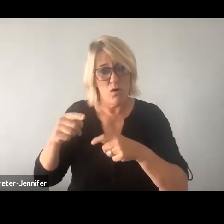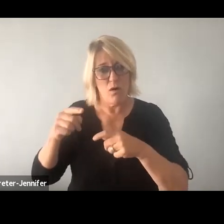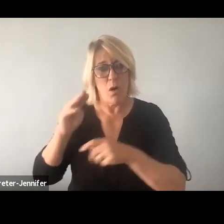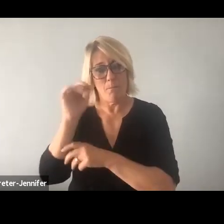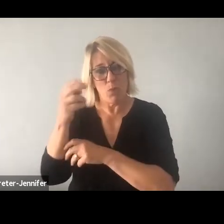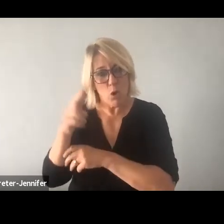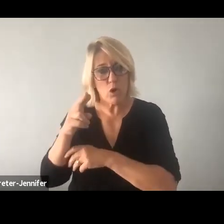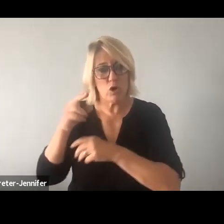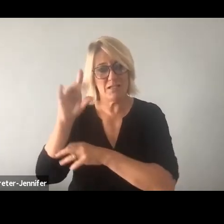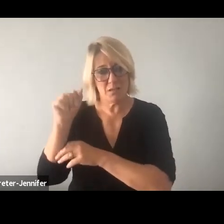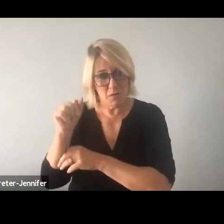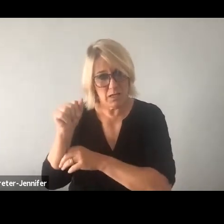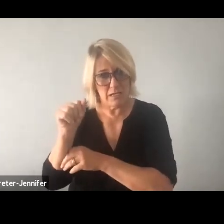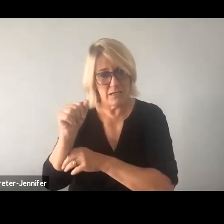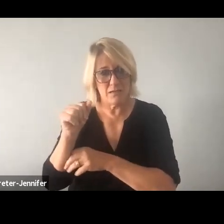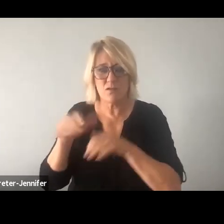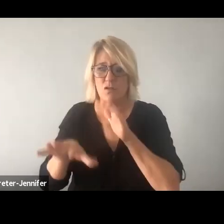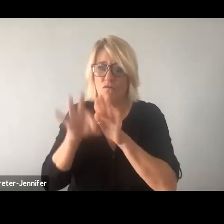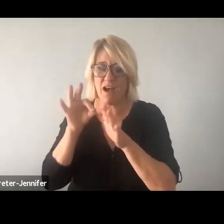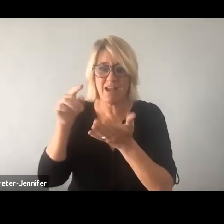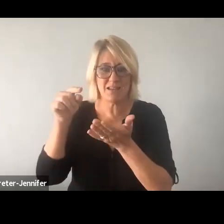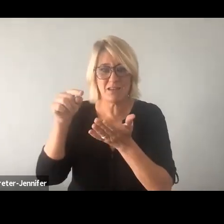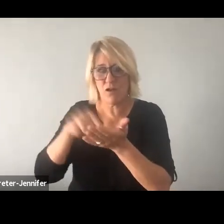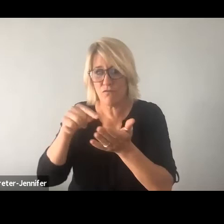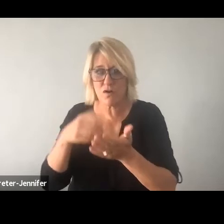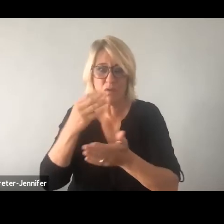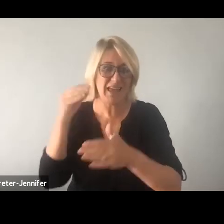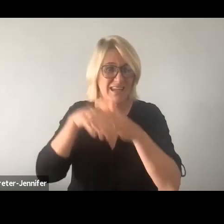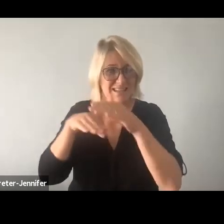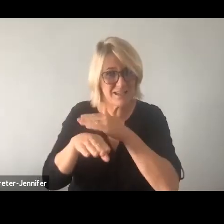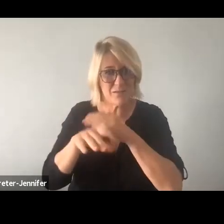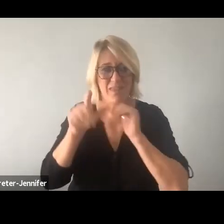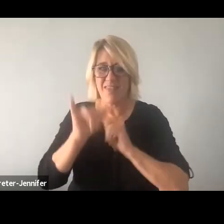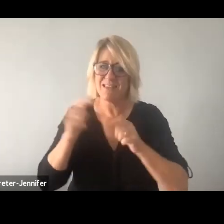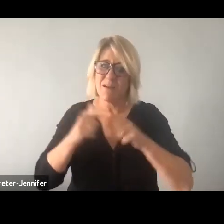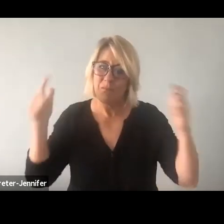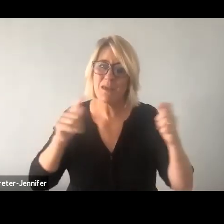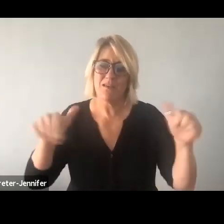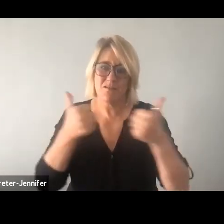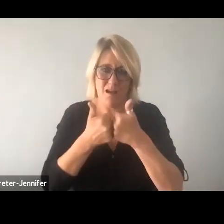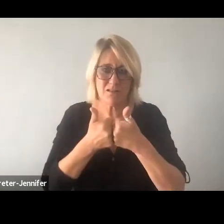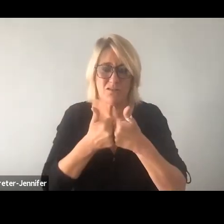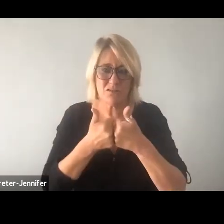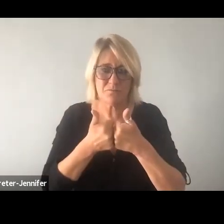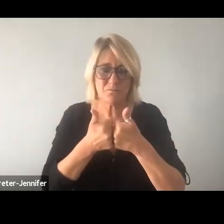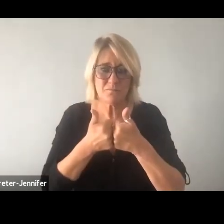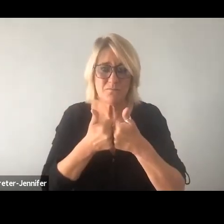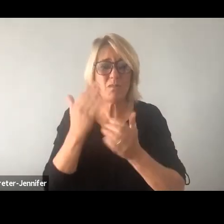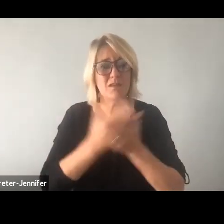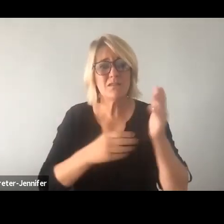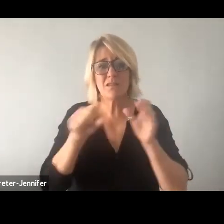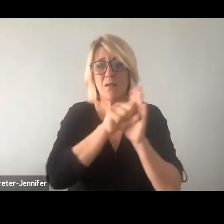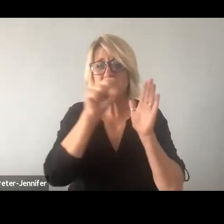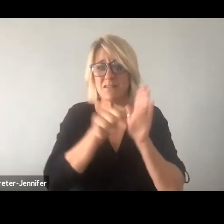both affordable and accessible a huge challenge. In some cases, states are able